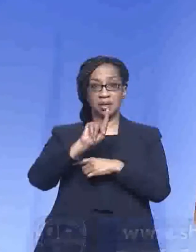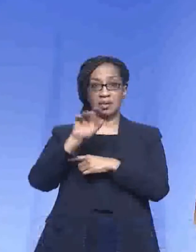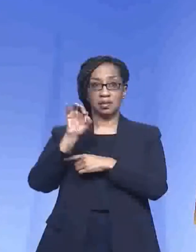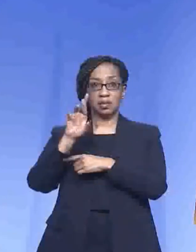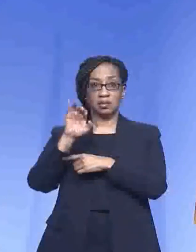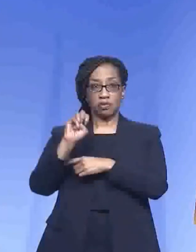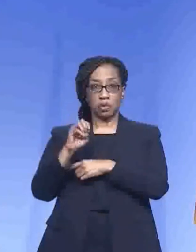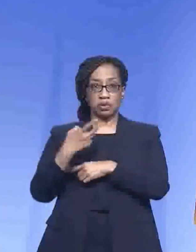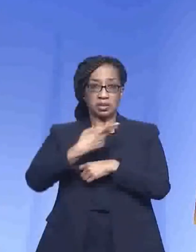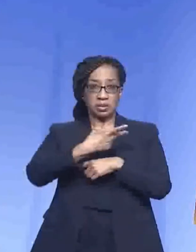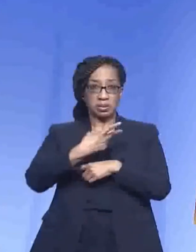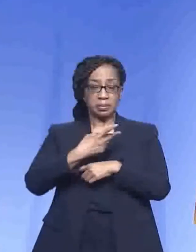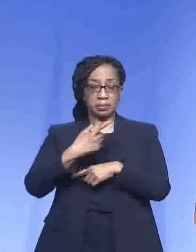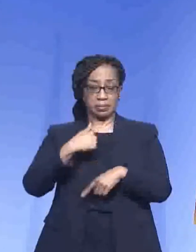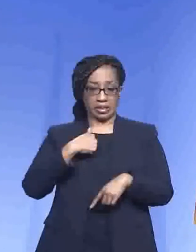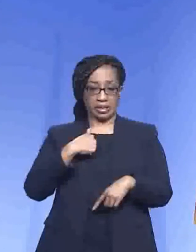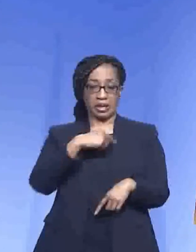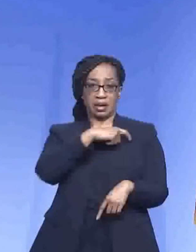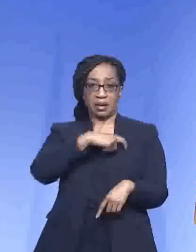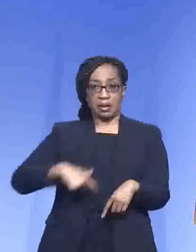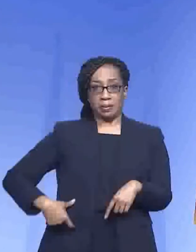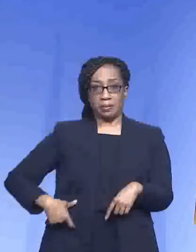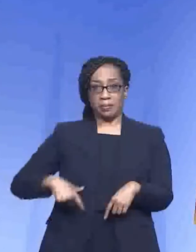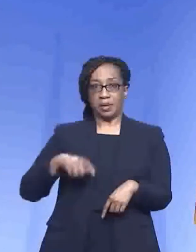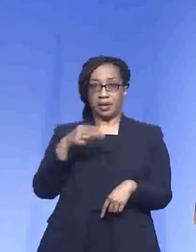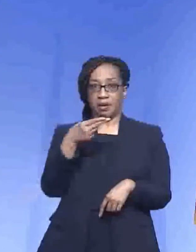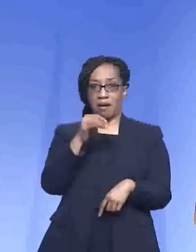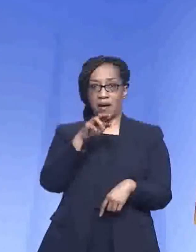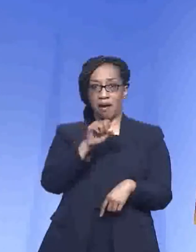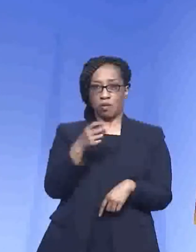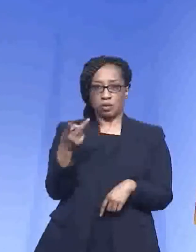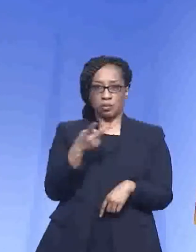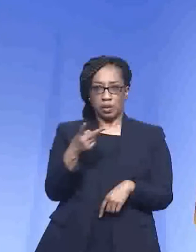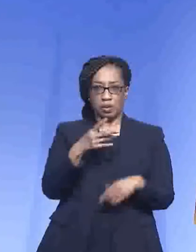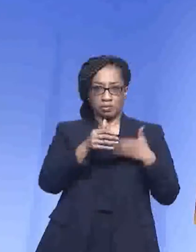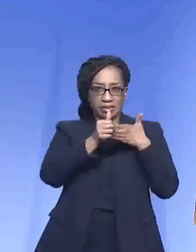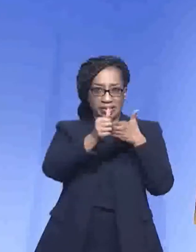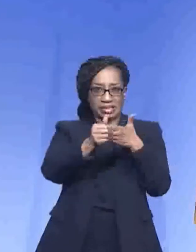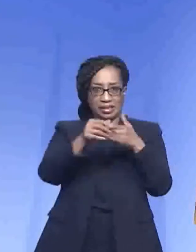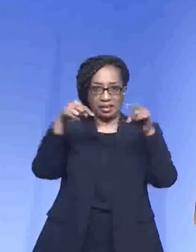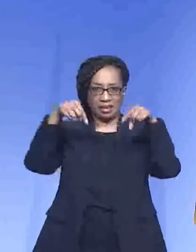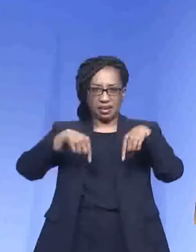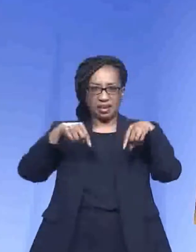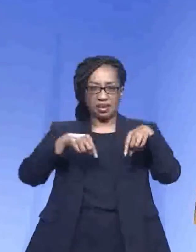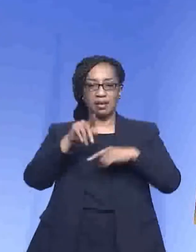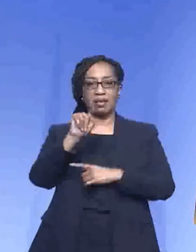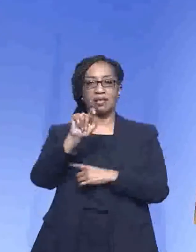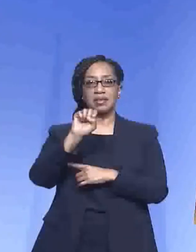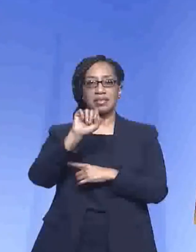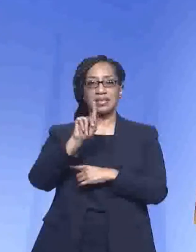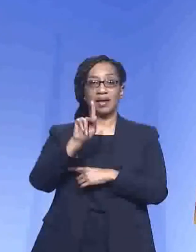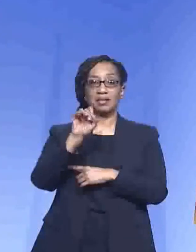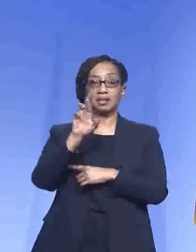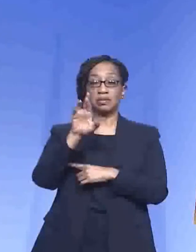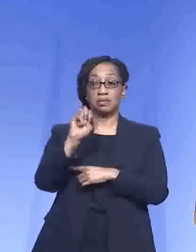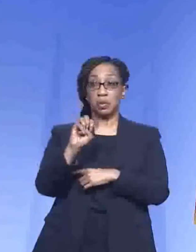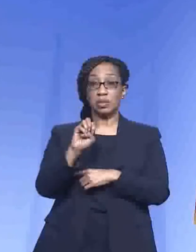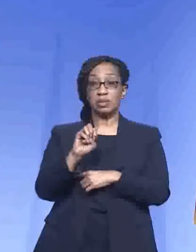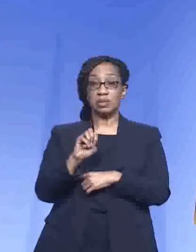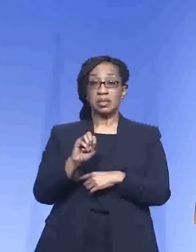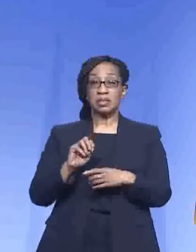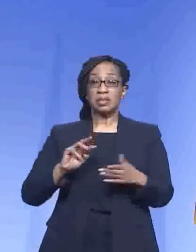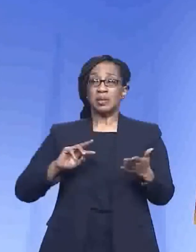Harris. As I've said for the entire pandemic, it will take all of us,